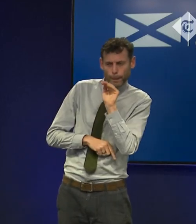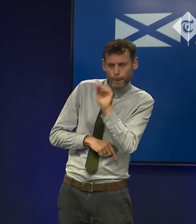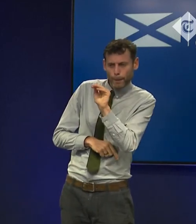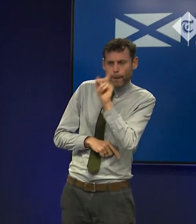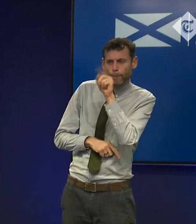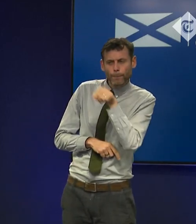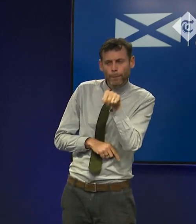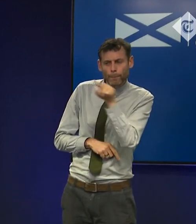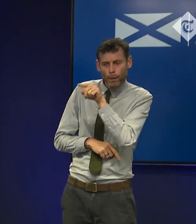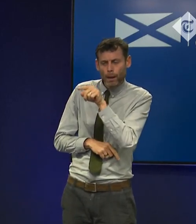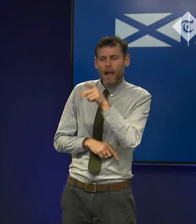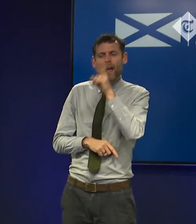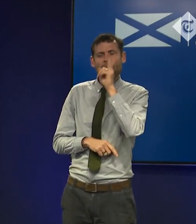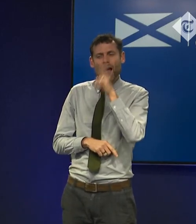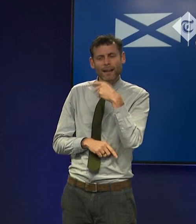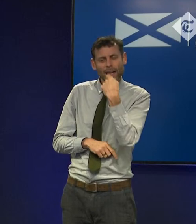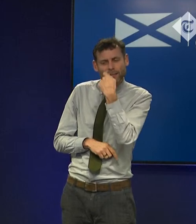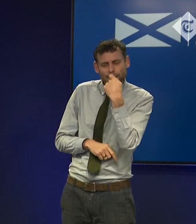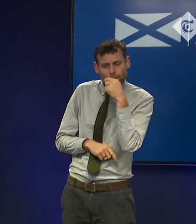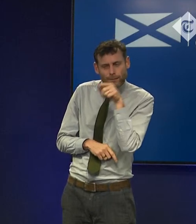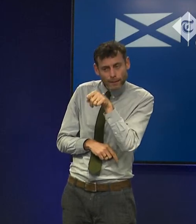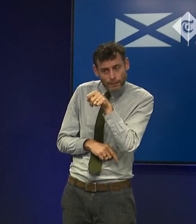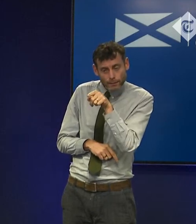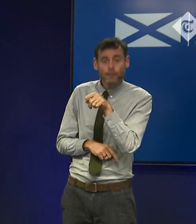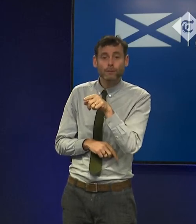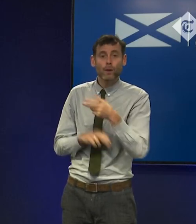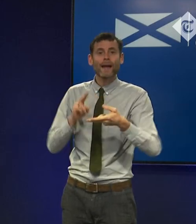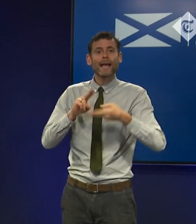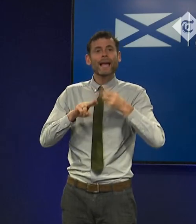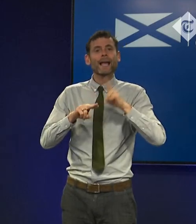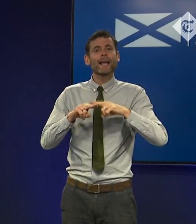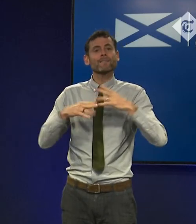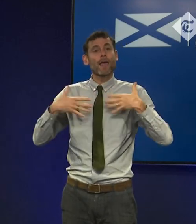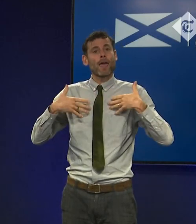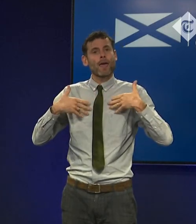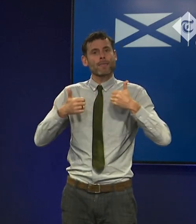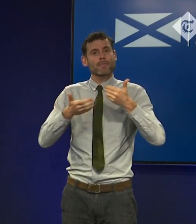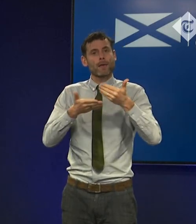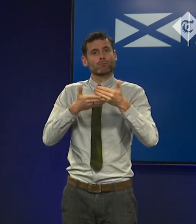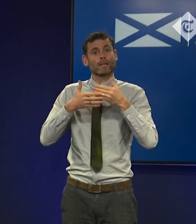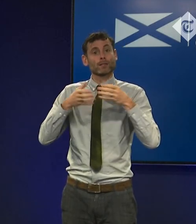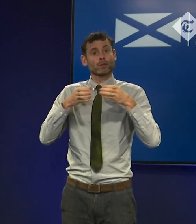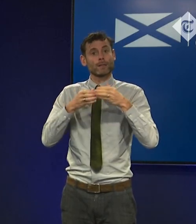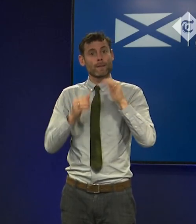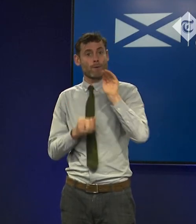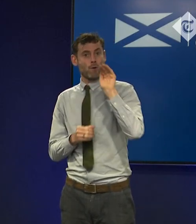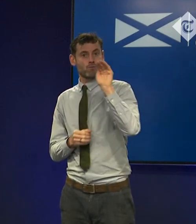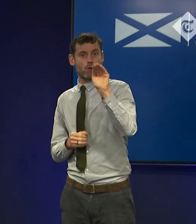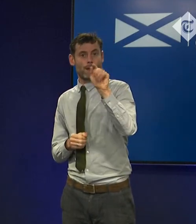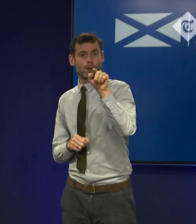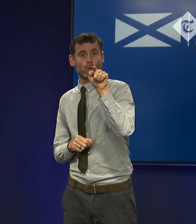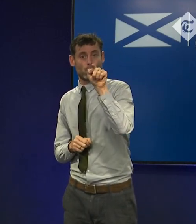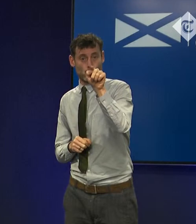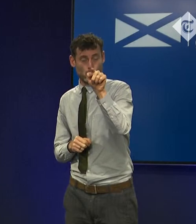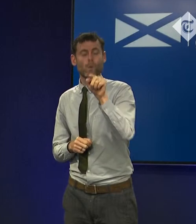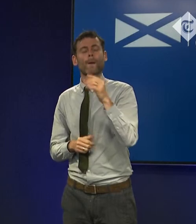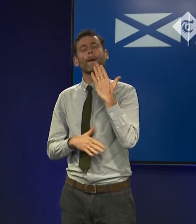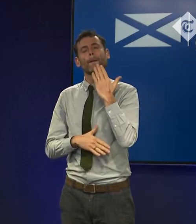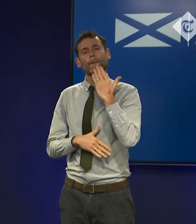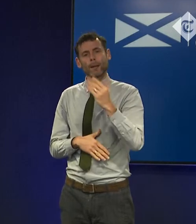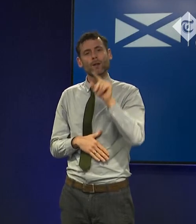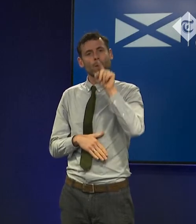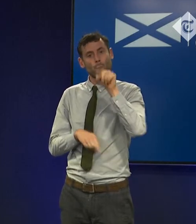them to retest, and I urge people, if you're contacted by health protection teams and suggested that retesting, that you undertake that,